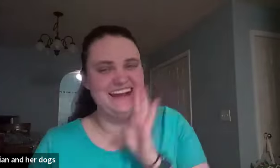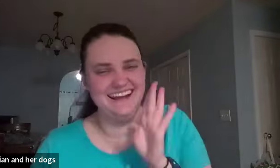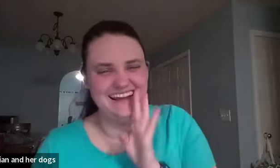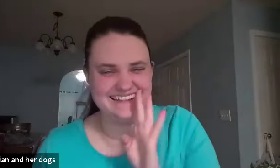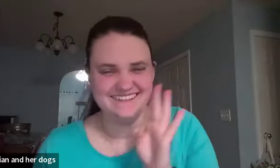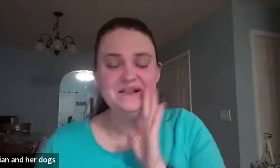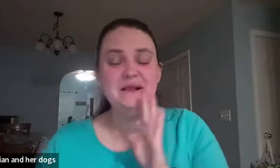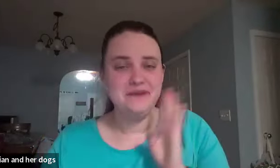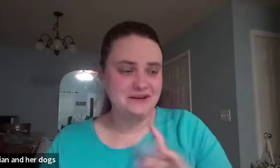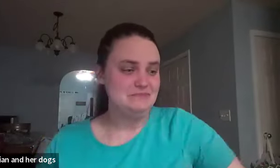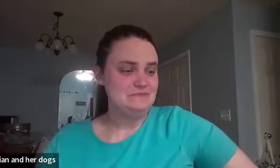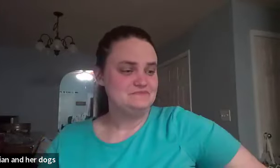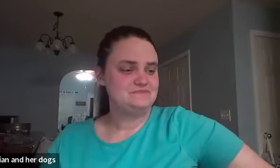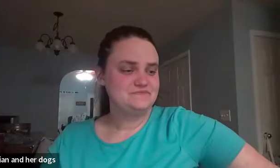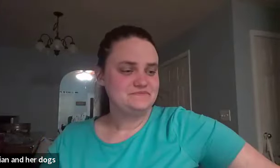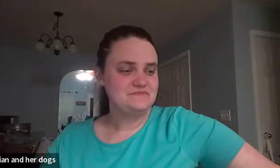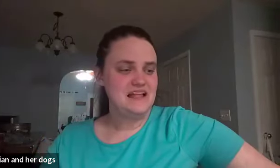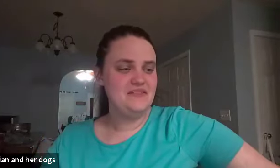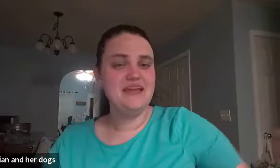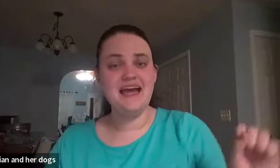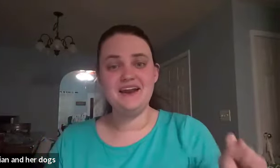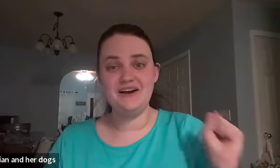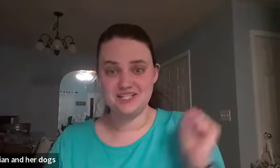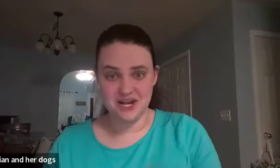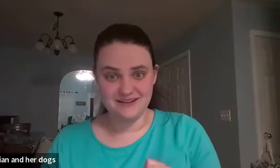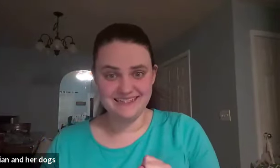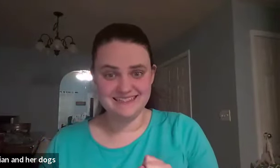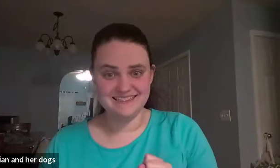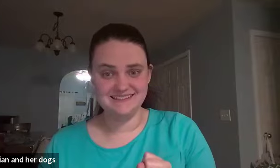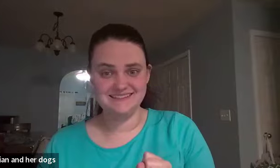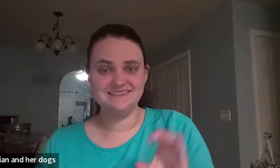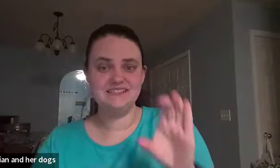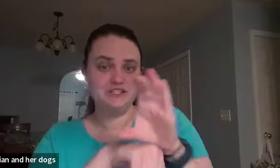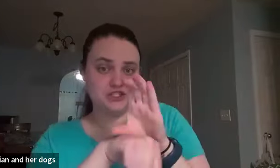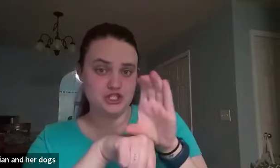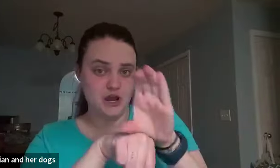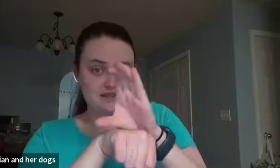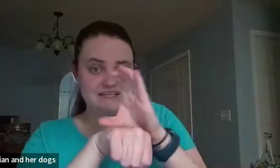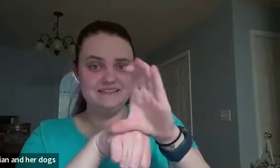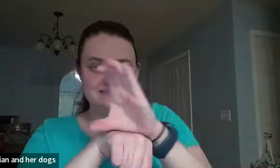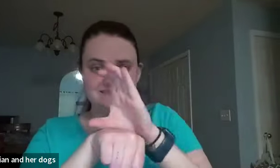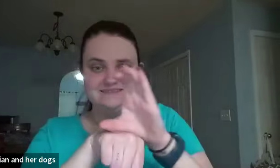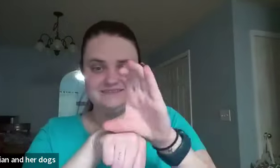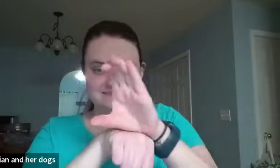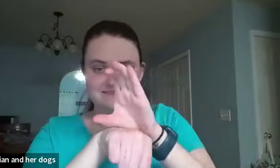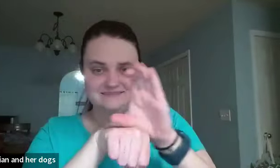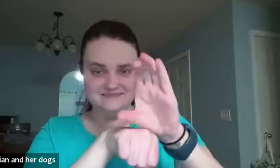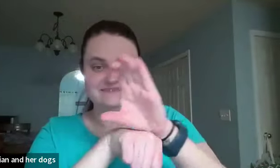that. Beer. And then we had our chocolate, chocolate,